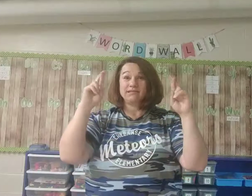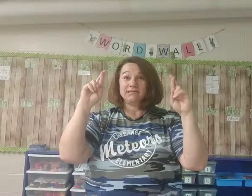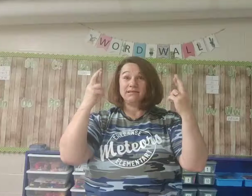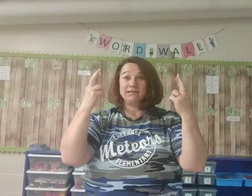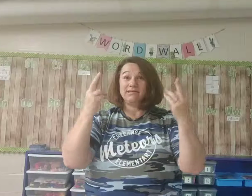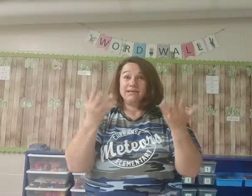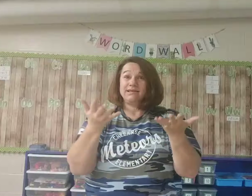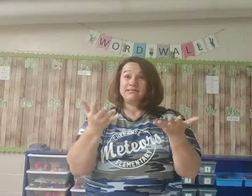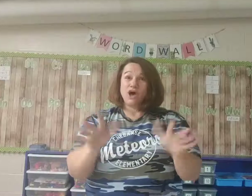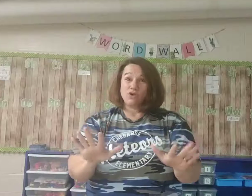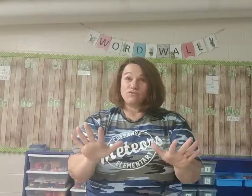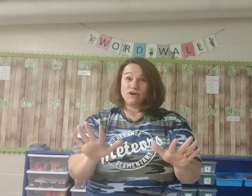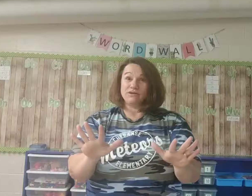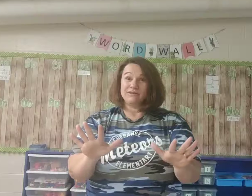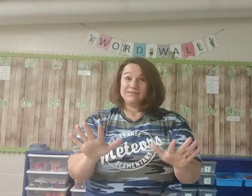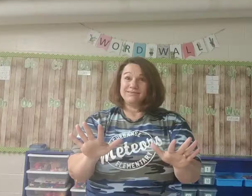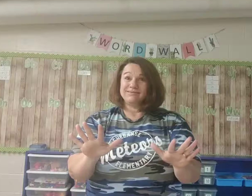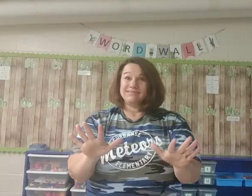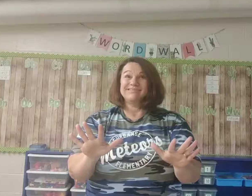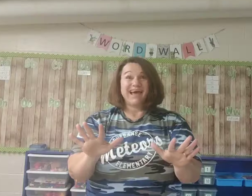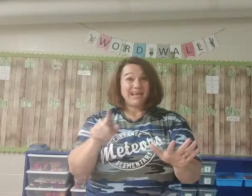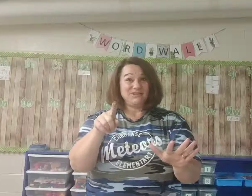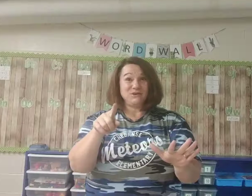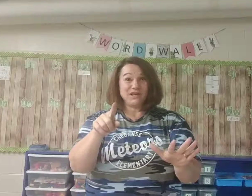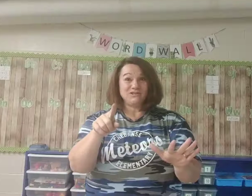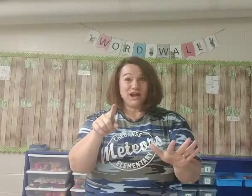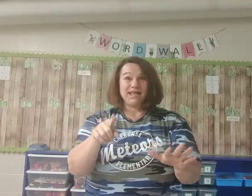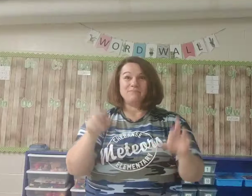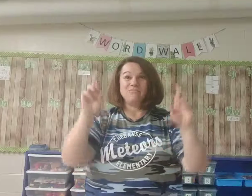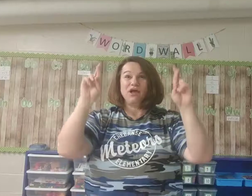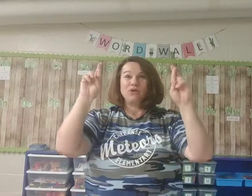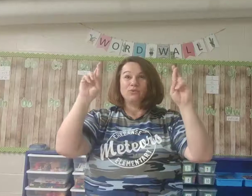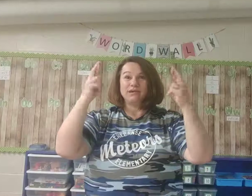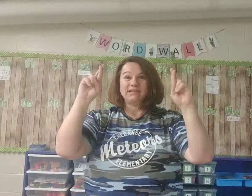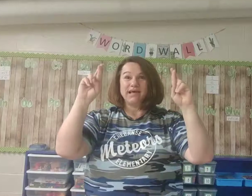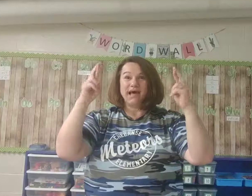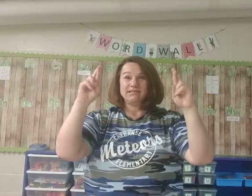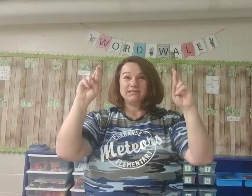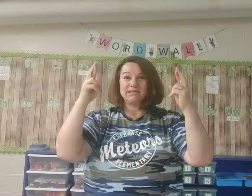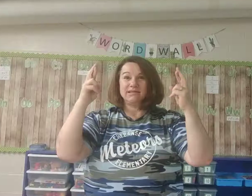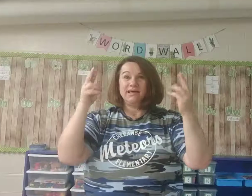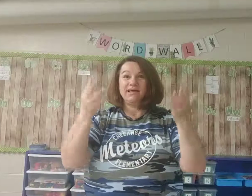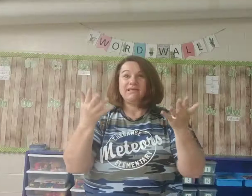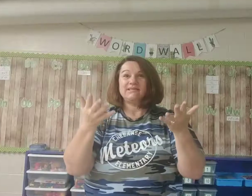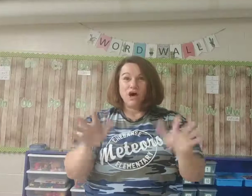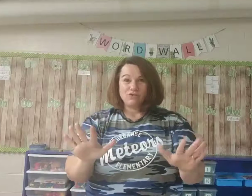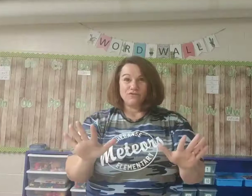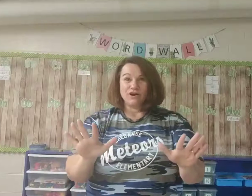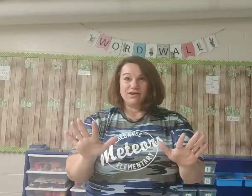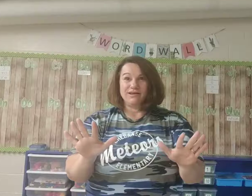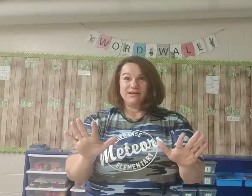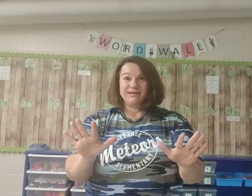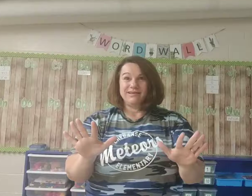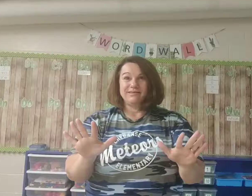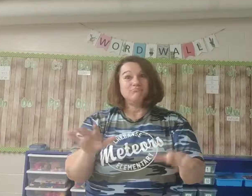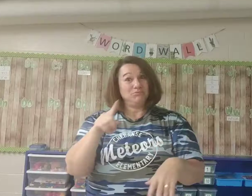Recess is over. Yeah, can you do it? Try it again. Recess is over.